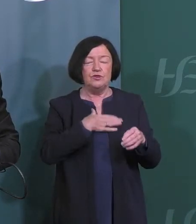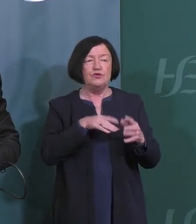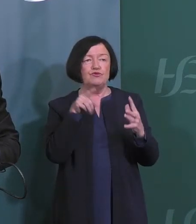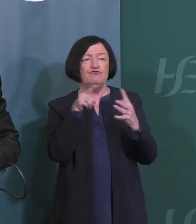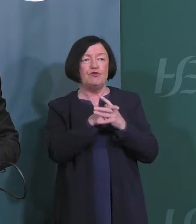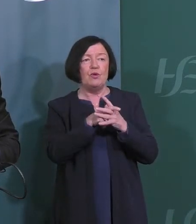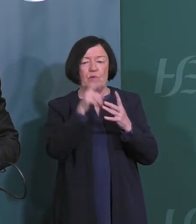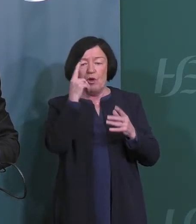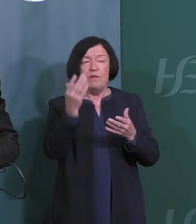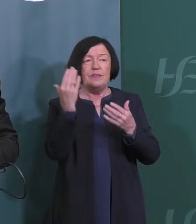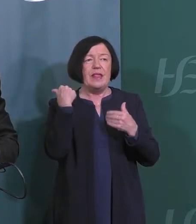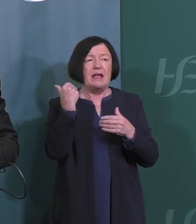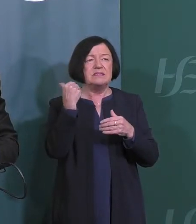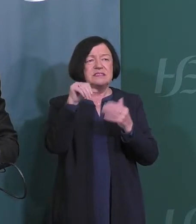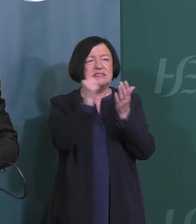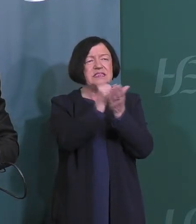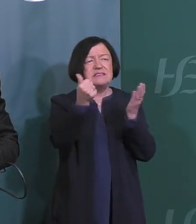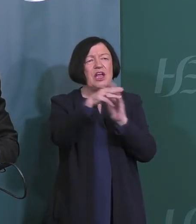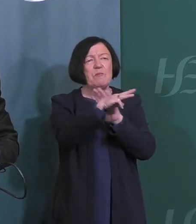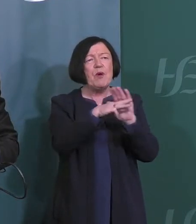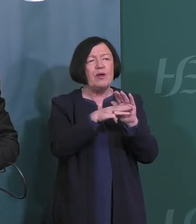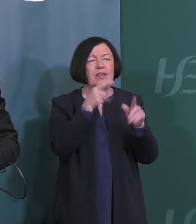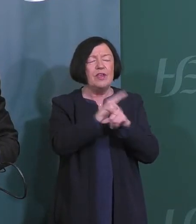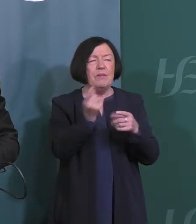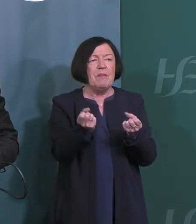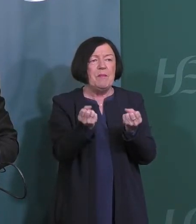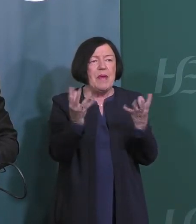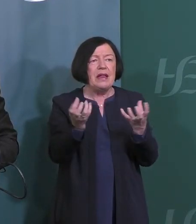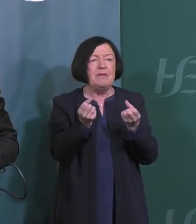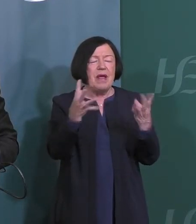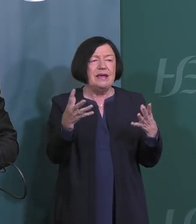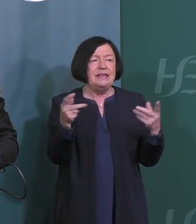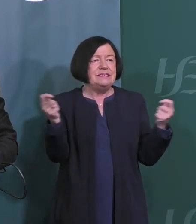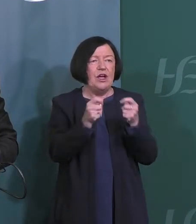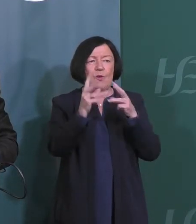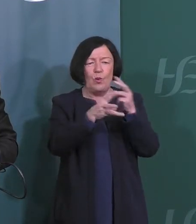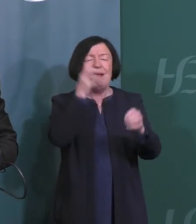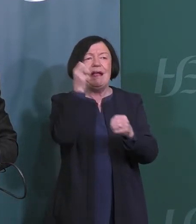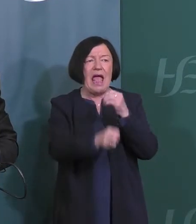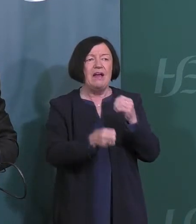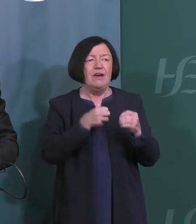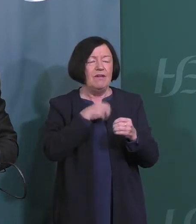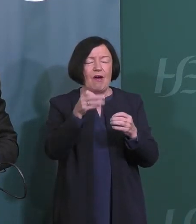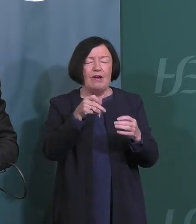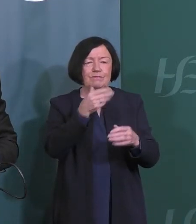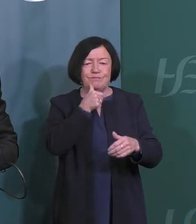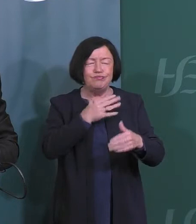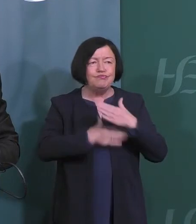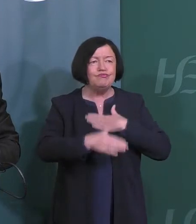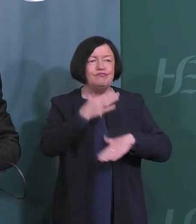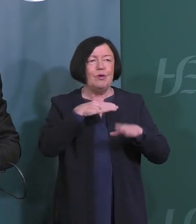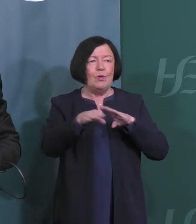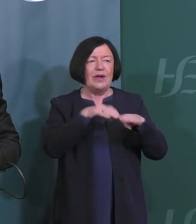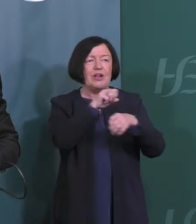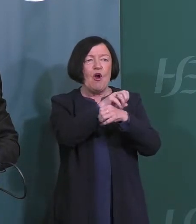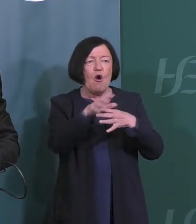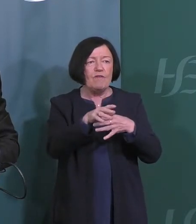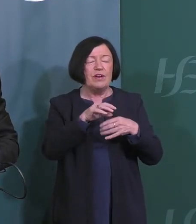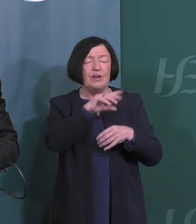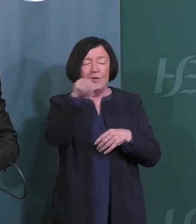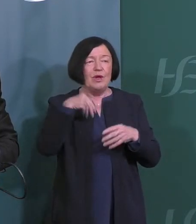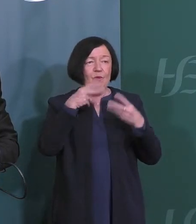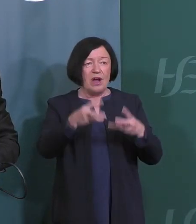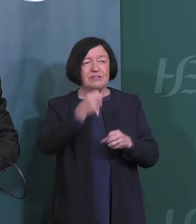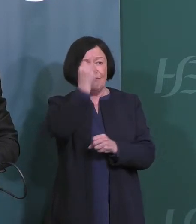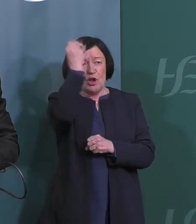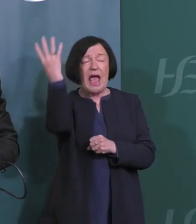and we know for the past 16 months there's been many horrendous weekends that we've all been through in relation to COVID, many that we will all want to